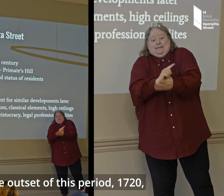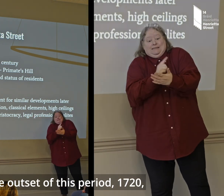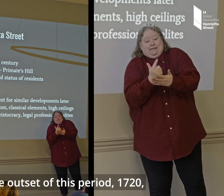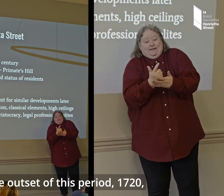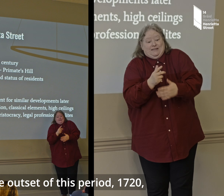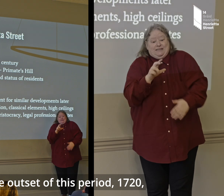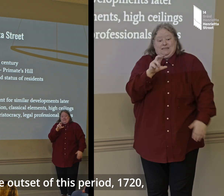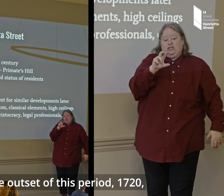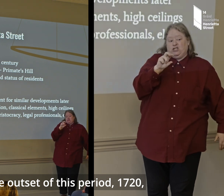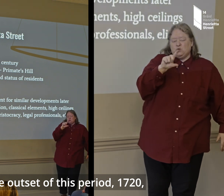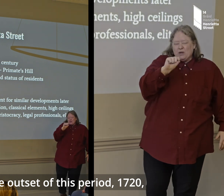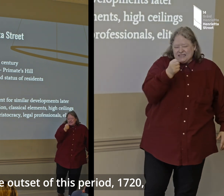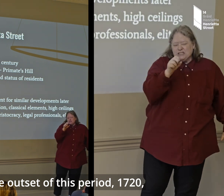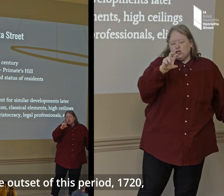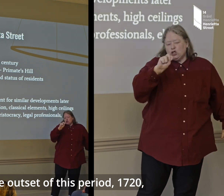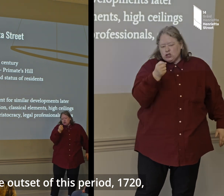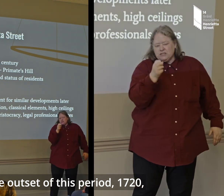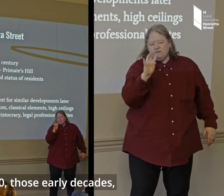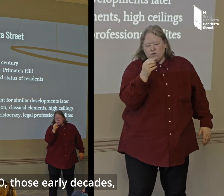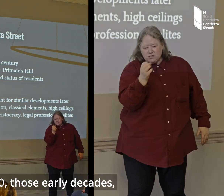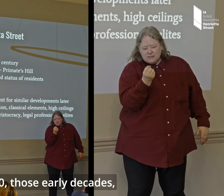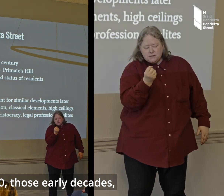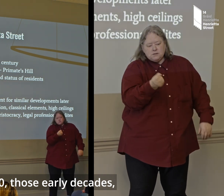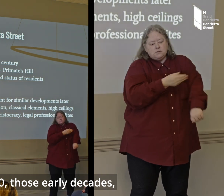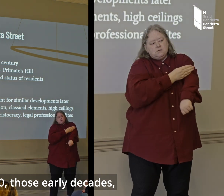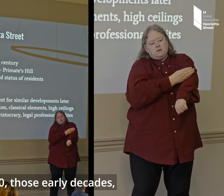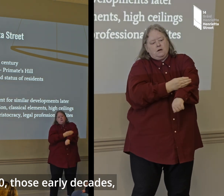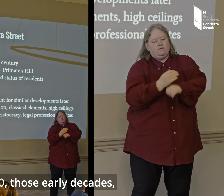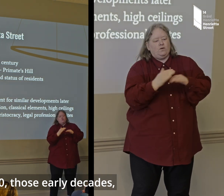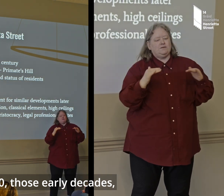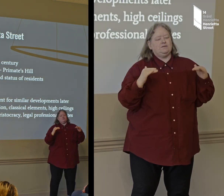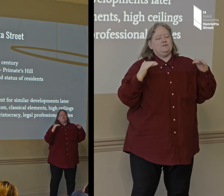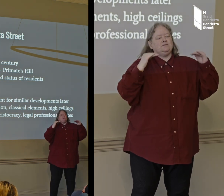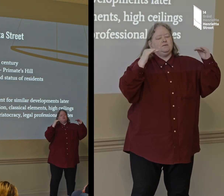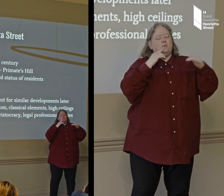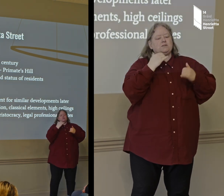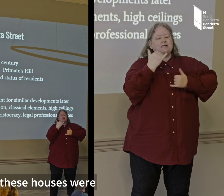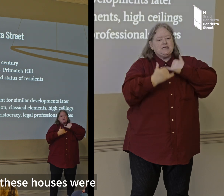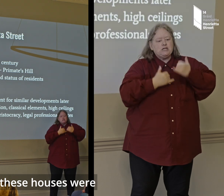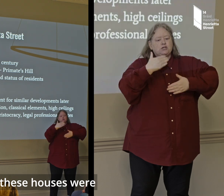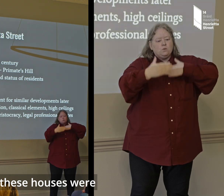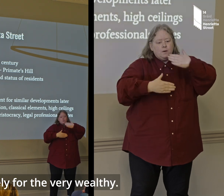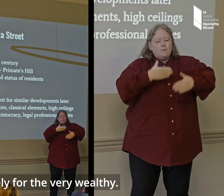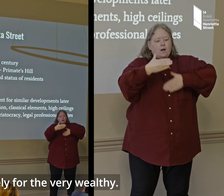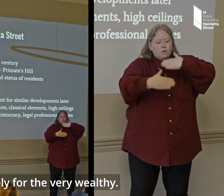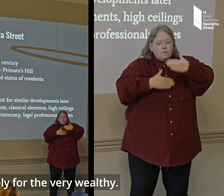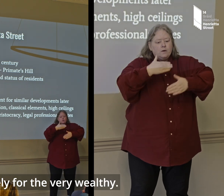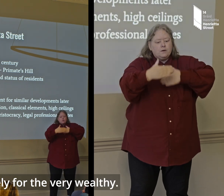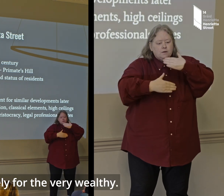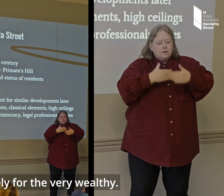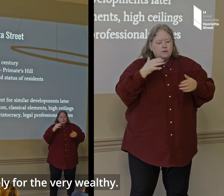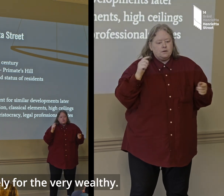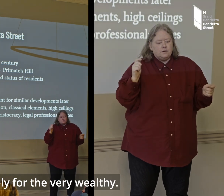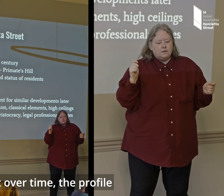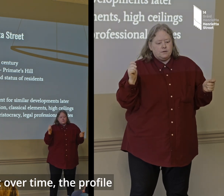And at the outset of this period, 1720, 1730, those early decades, these houses were purely for the